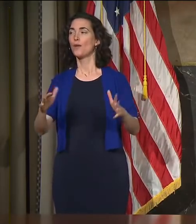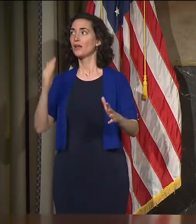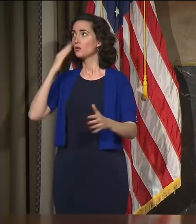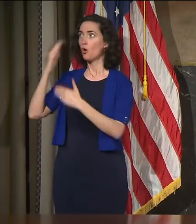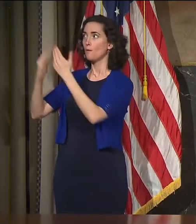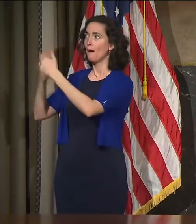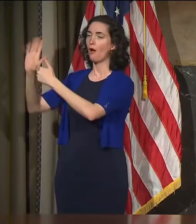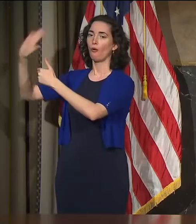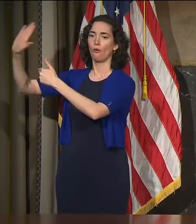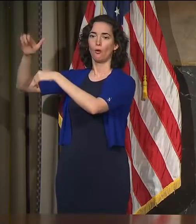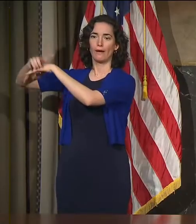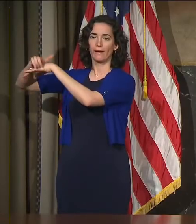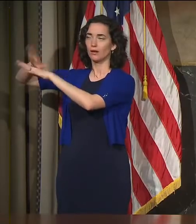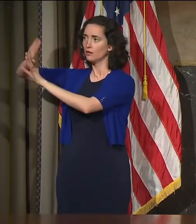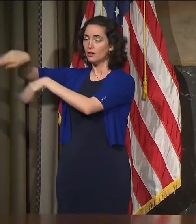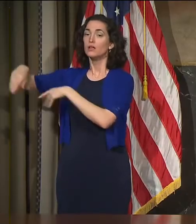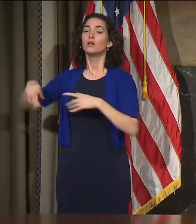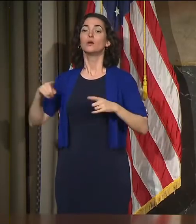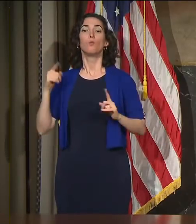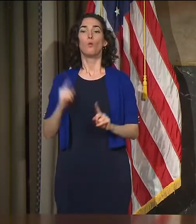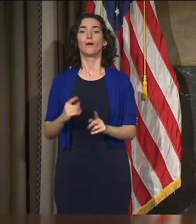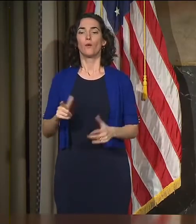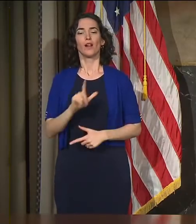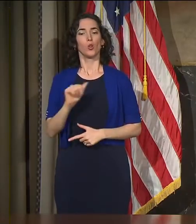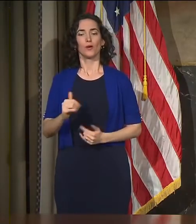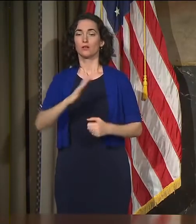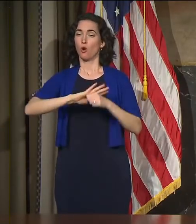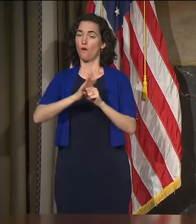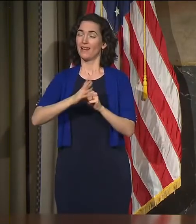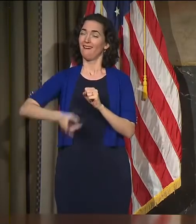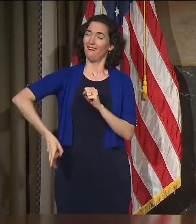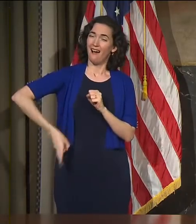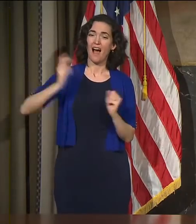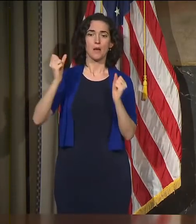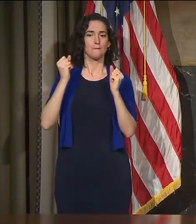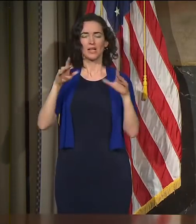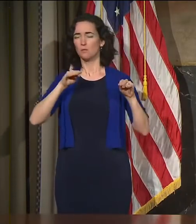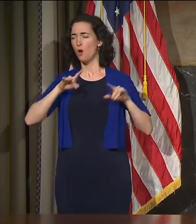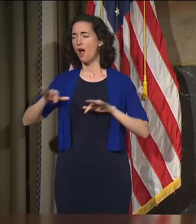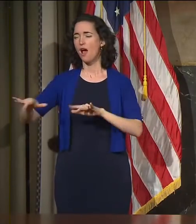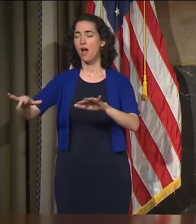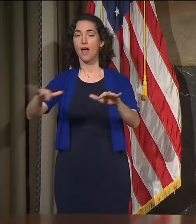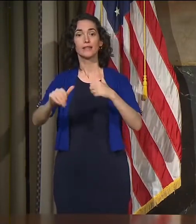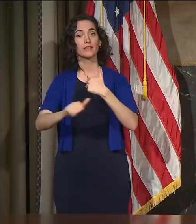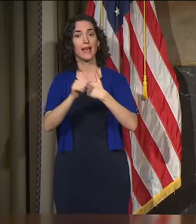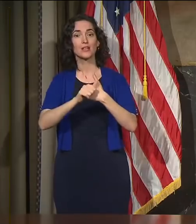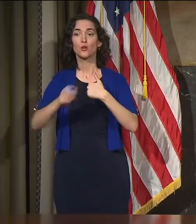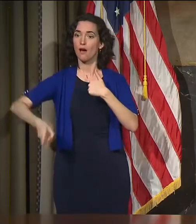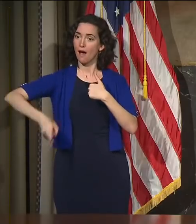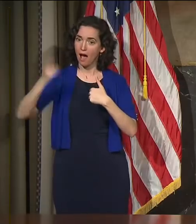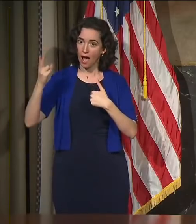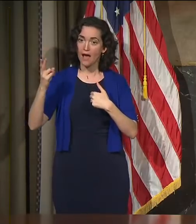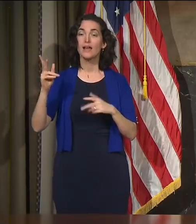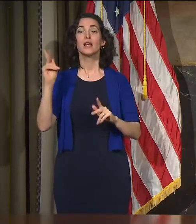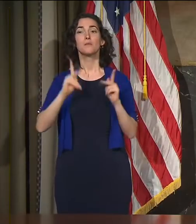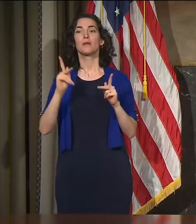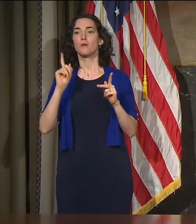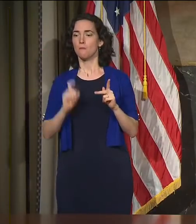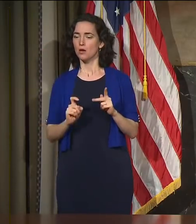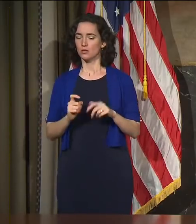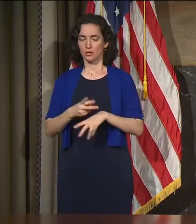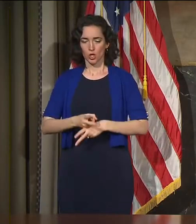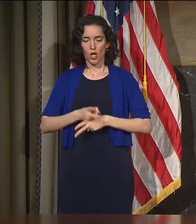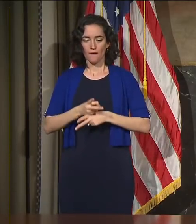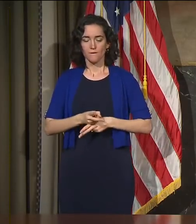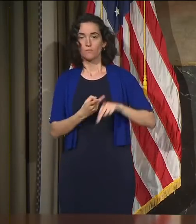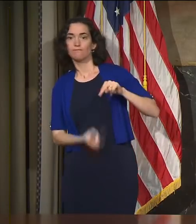Louisiana. The risk level is high, and people need to take more mitigating measures, do more to protect themselves